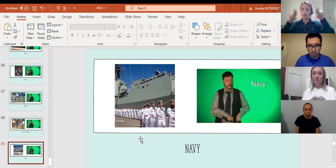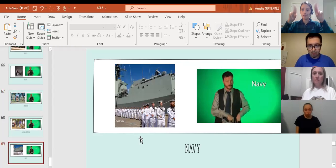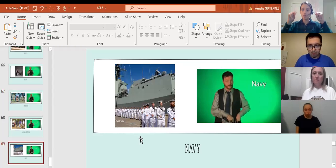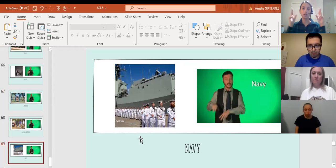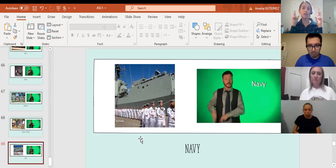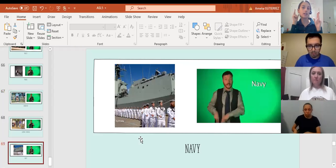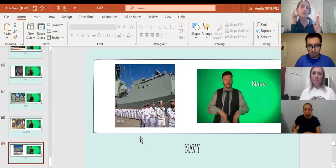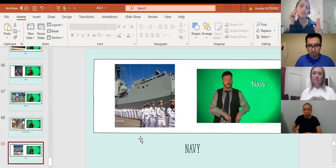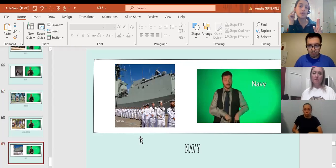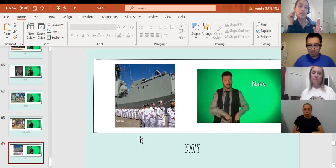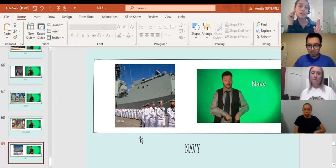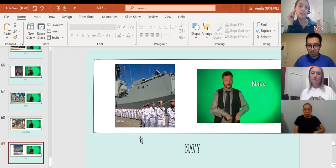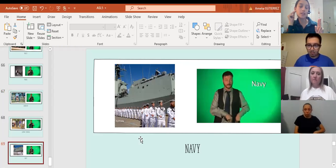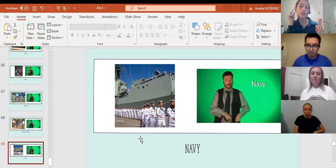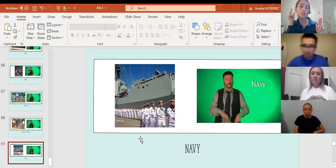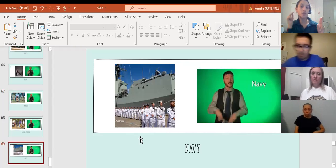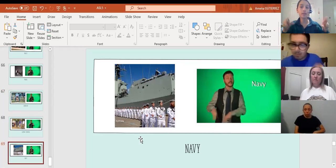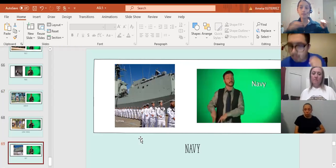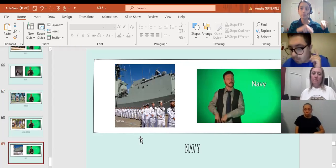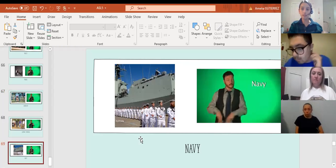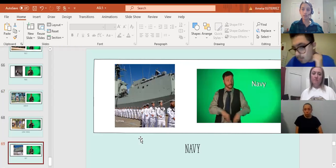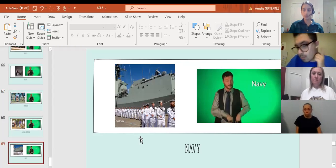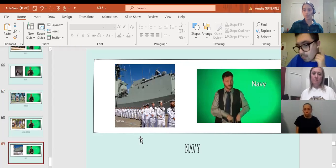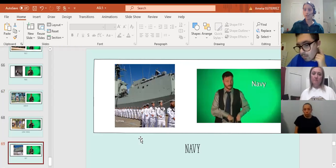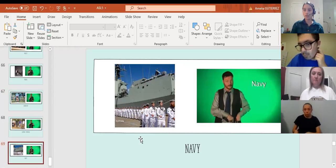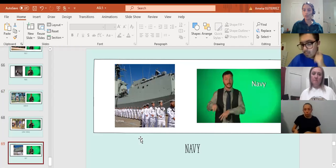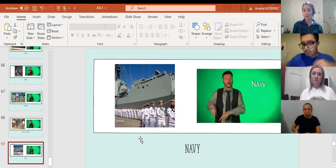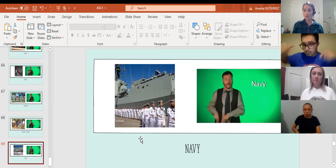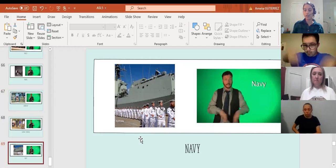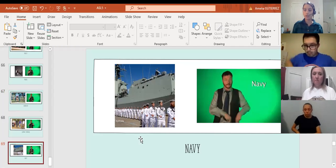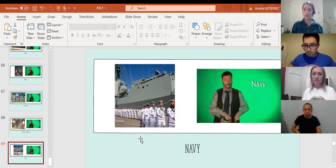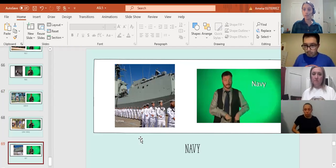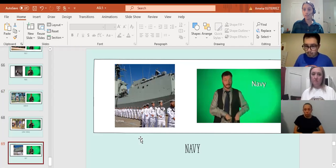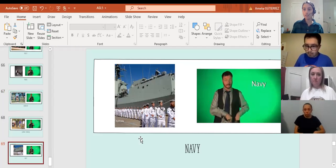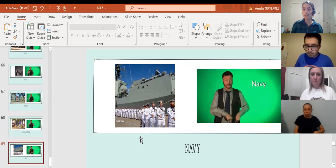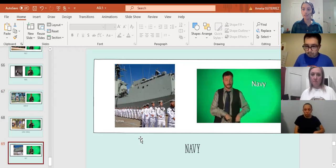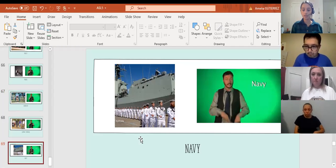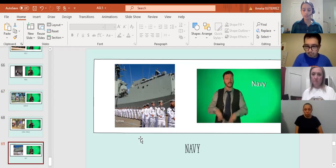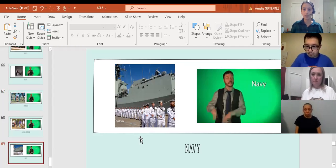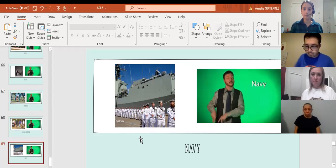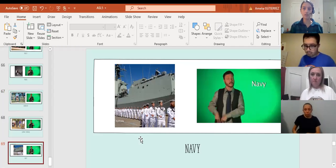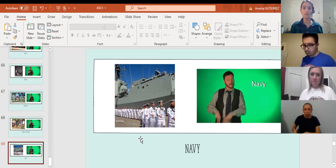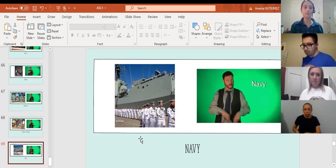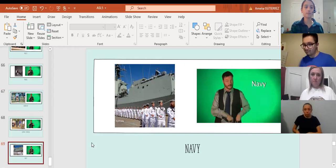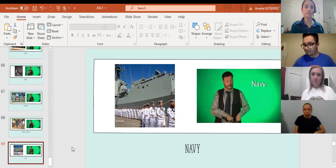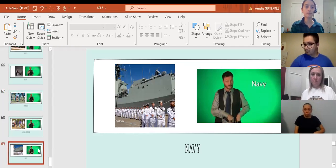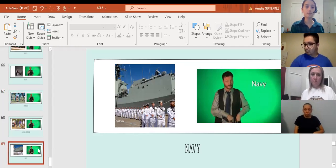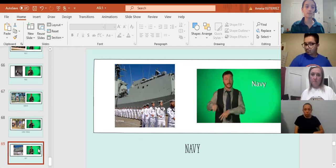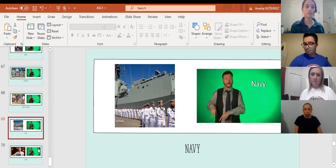Navy, so kind of like the clip-on earring movement, but down here, your waist,